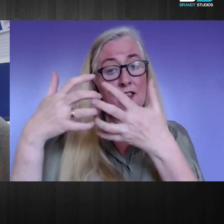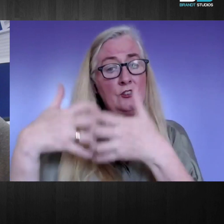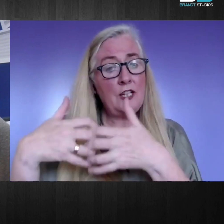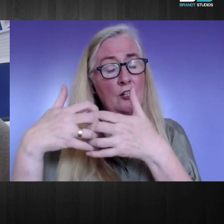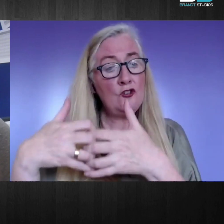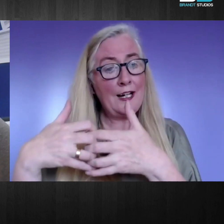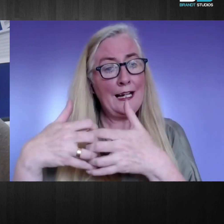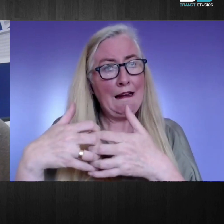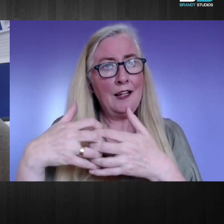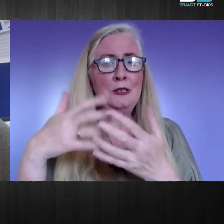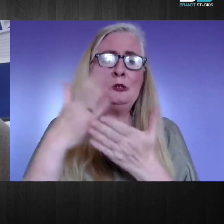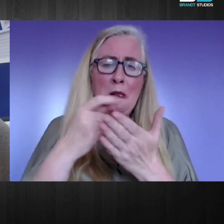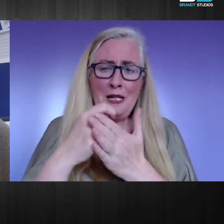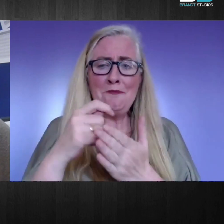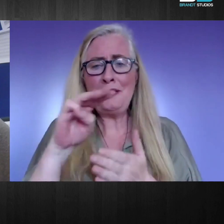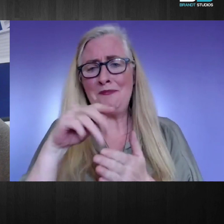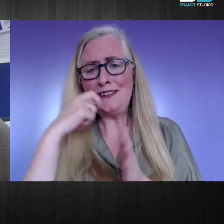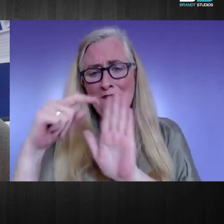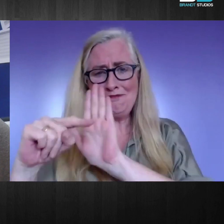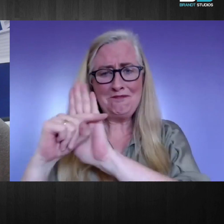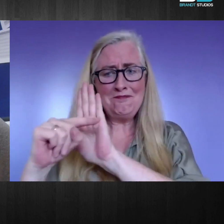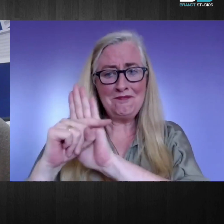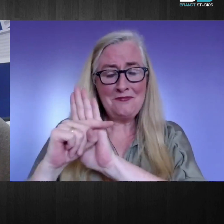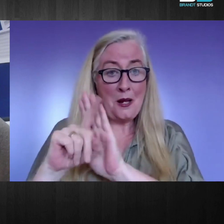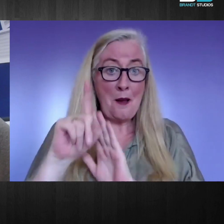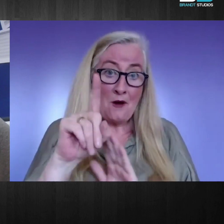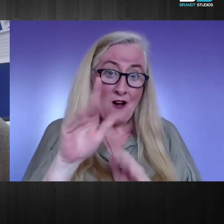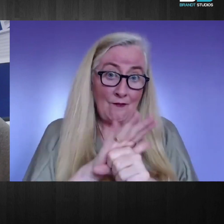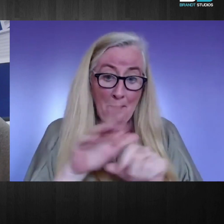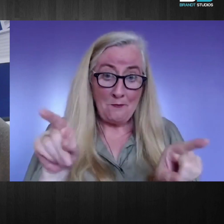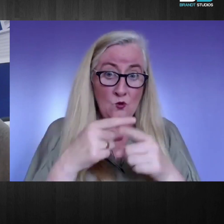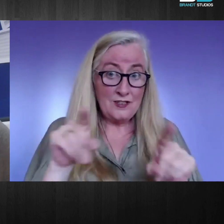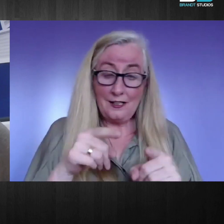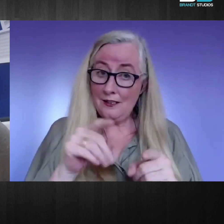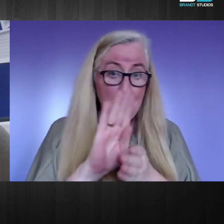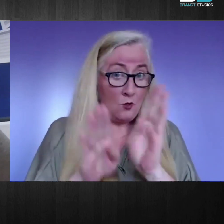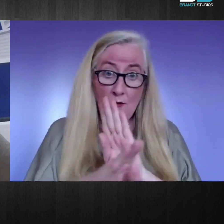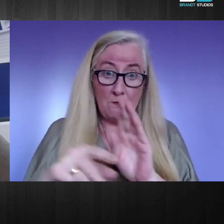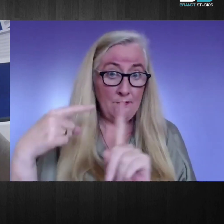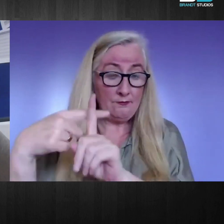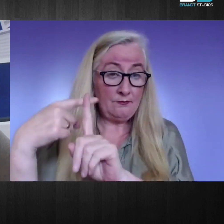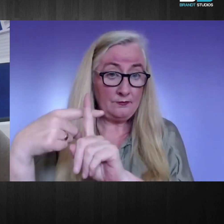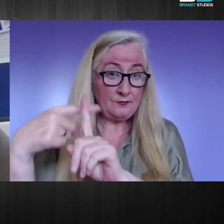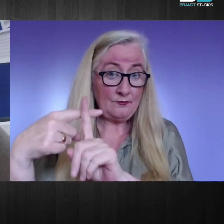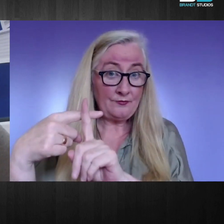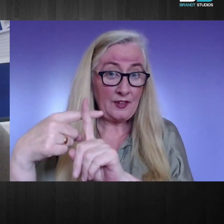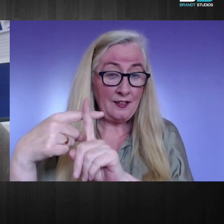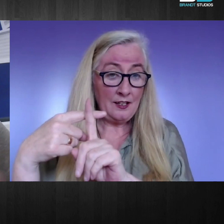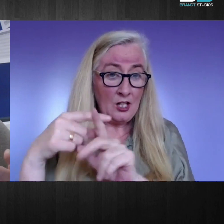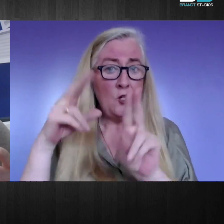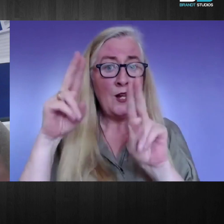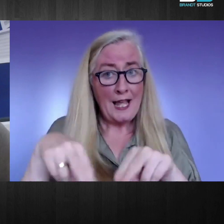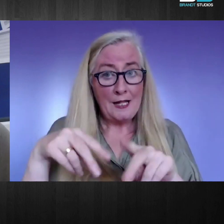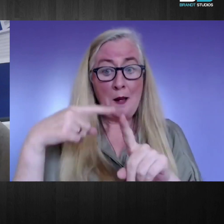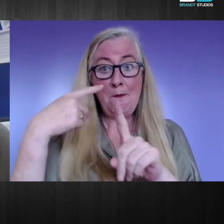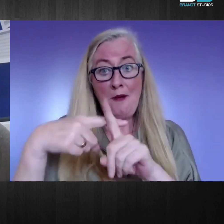the case of with music, it can be extremely positive, that you can get really positive messages out from,